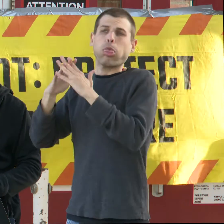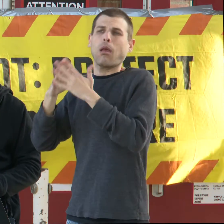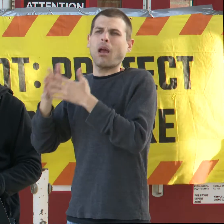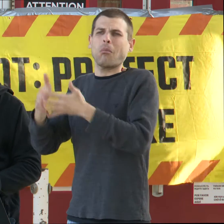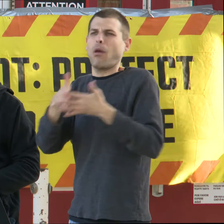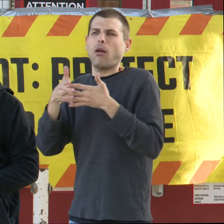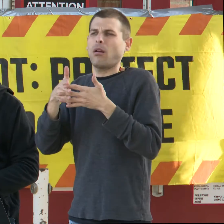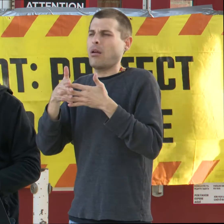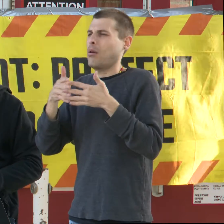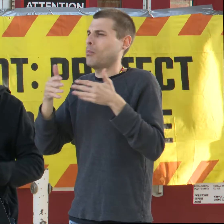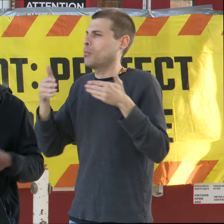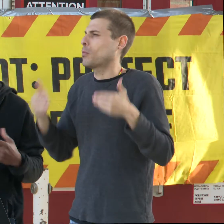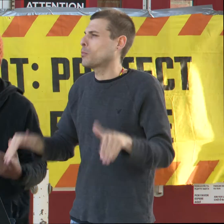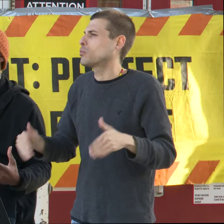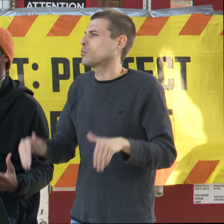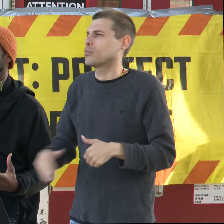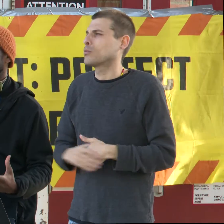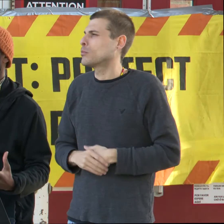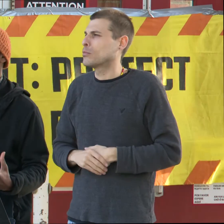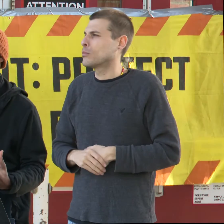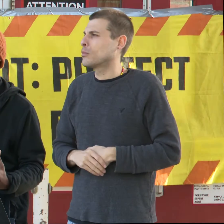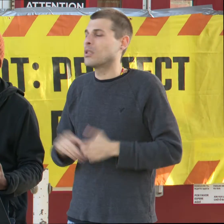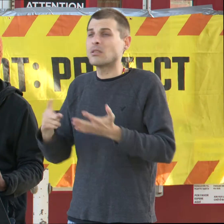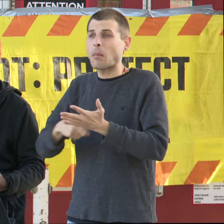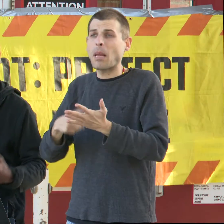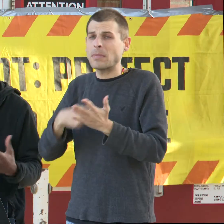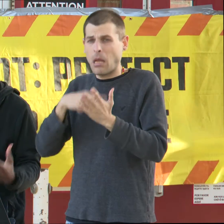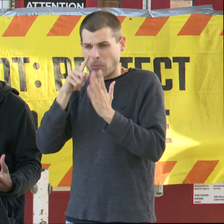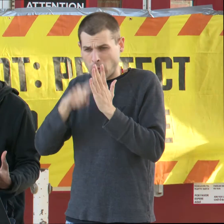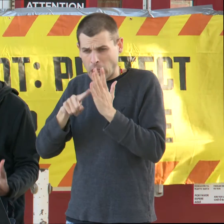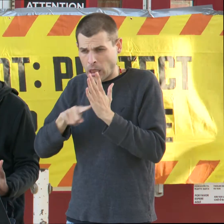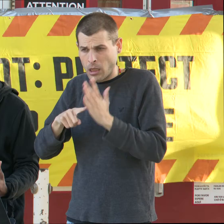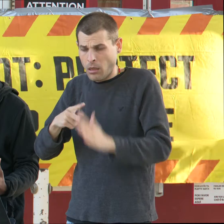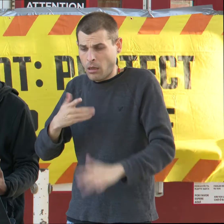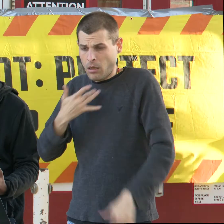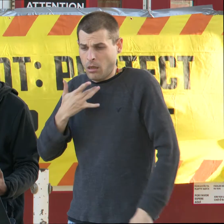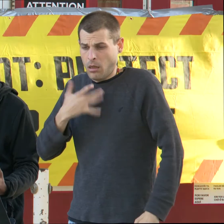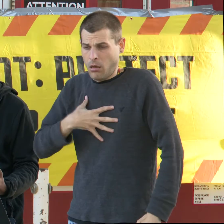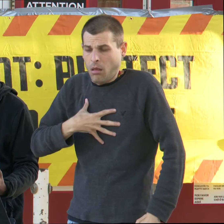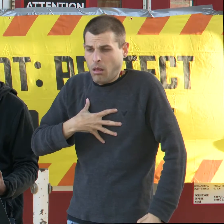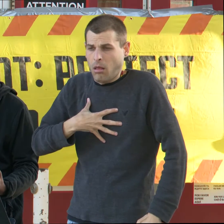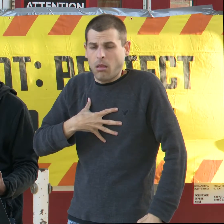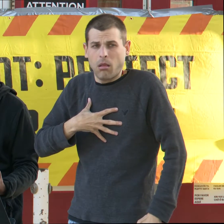I find myself just not breathing in disbelief.